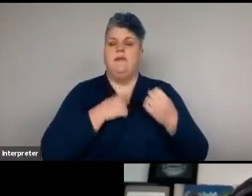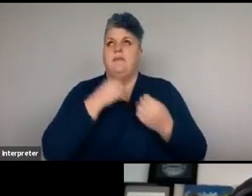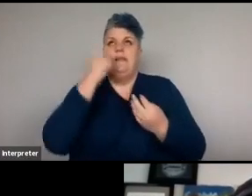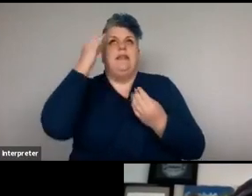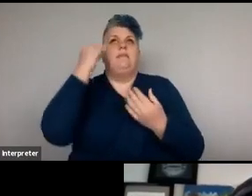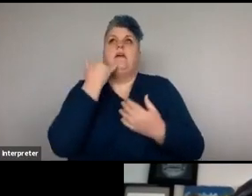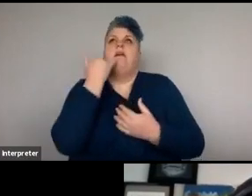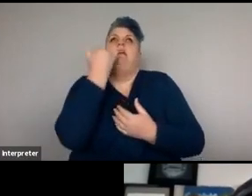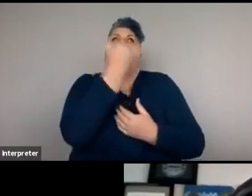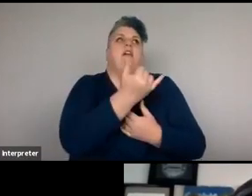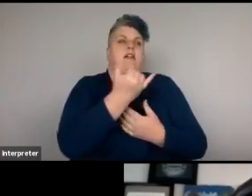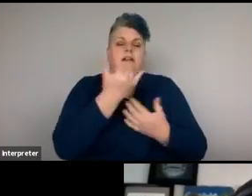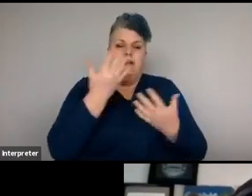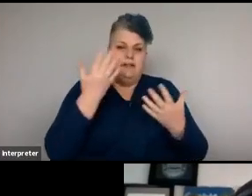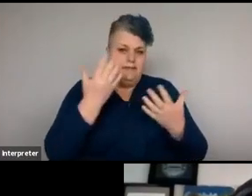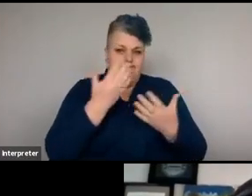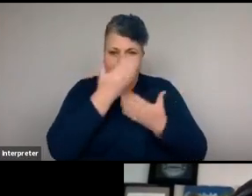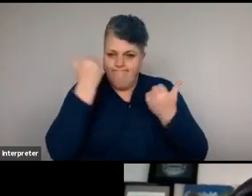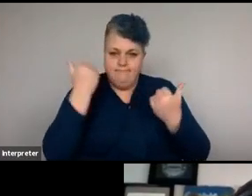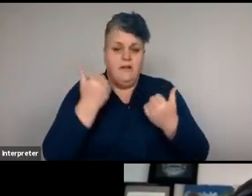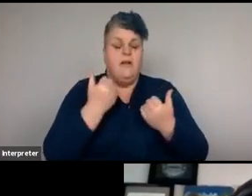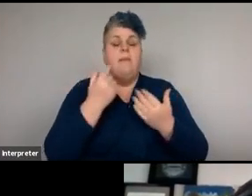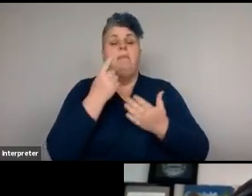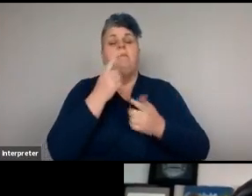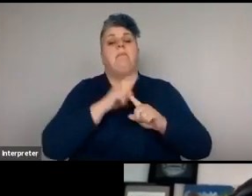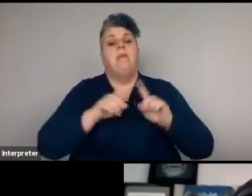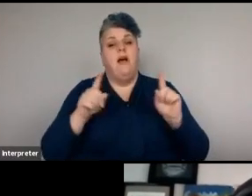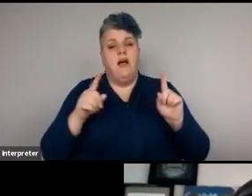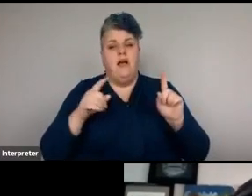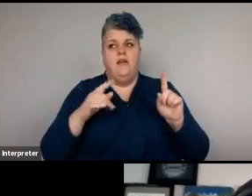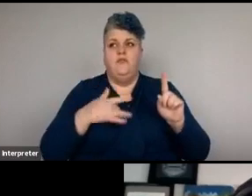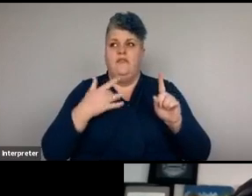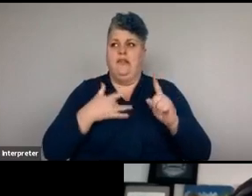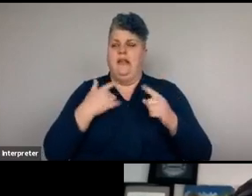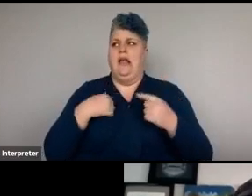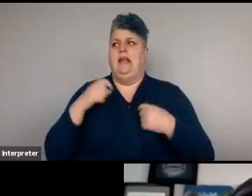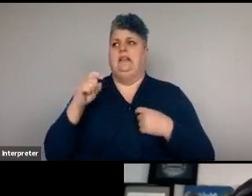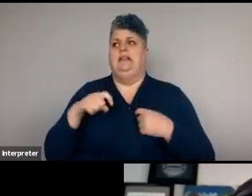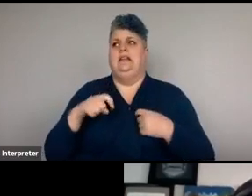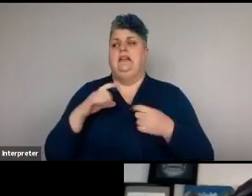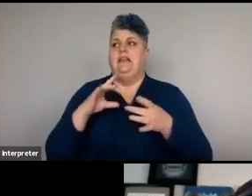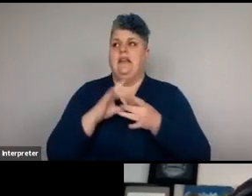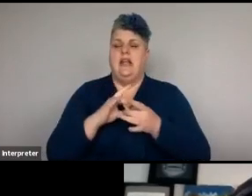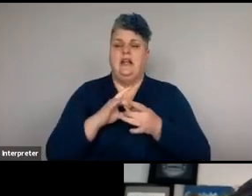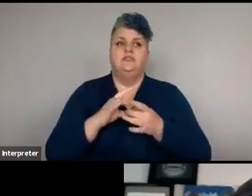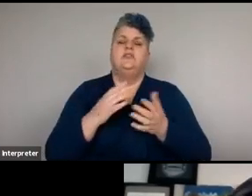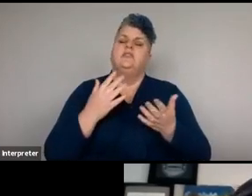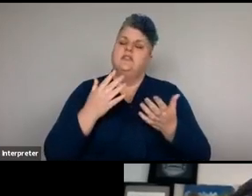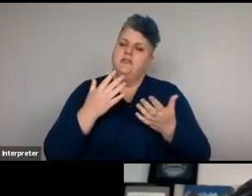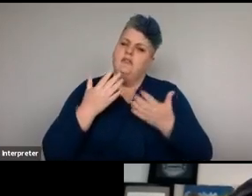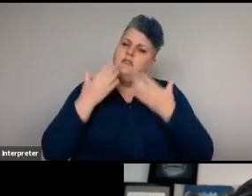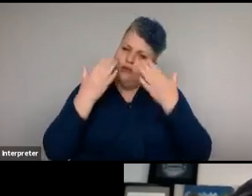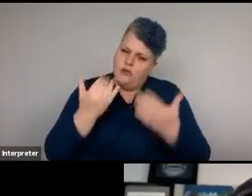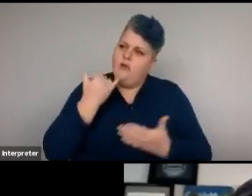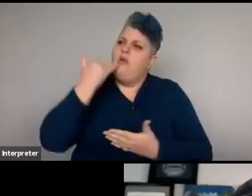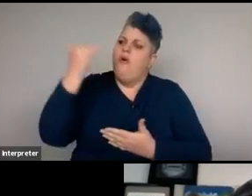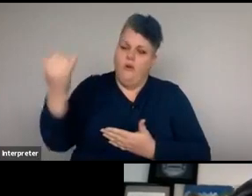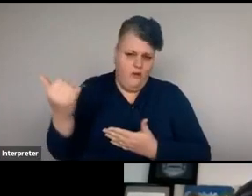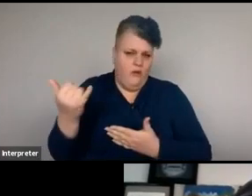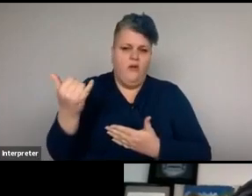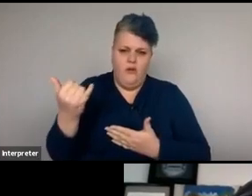Mm-hmm. But also, if you are out there and you need that connection, don't be afraid to call people. They're not